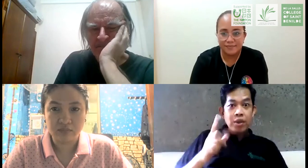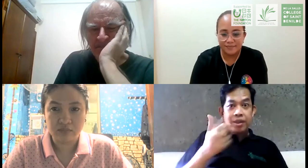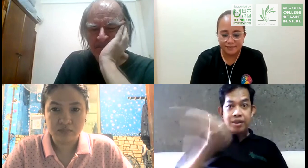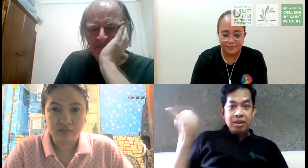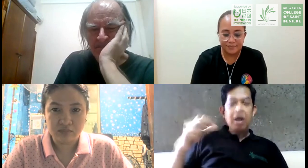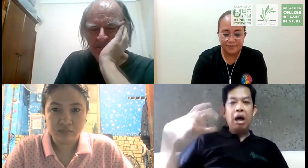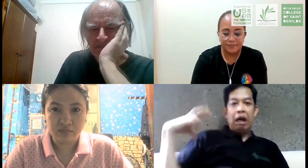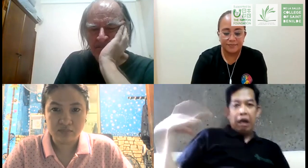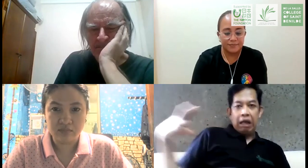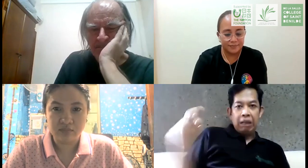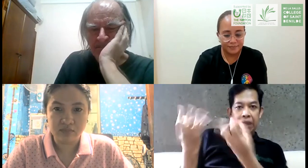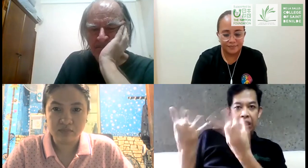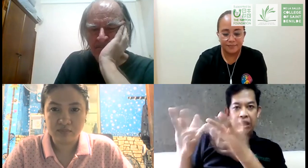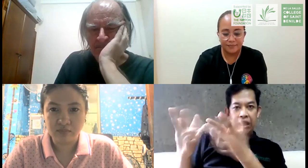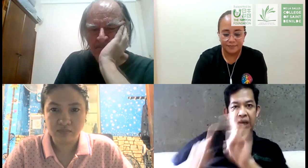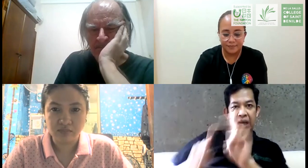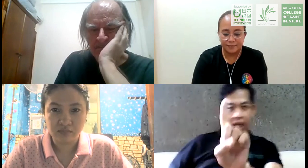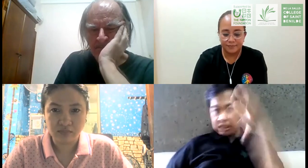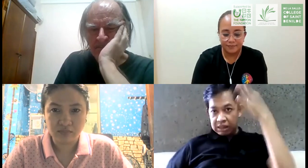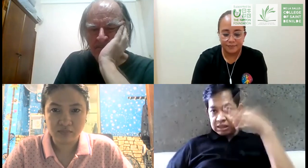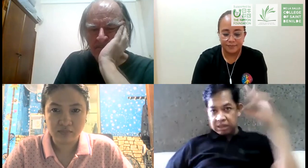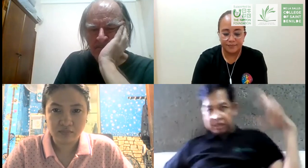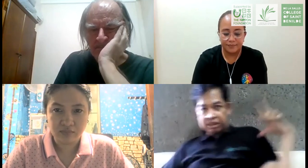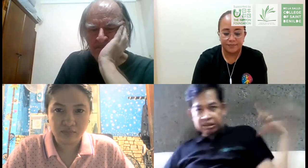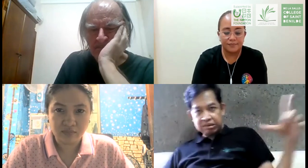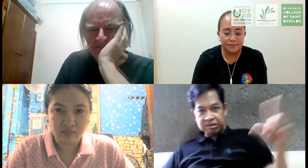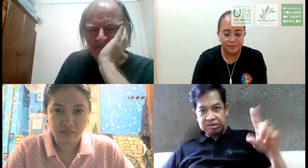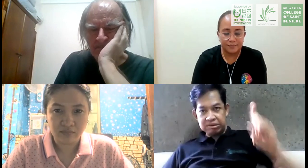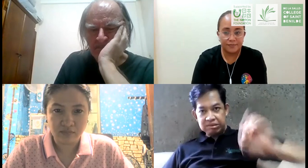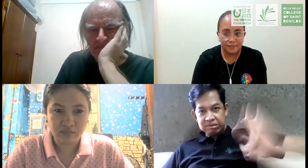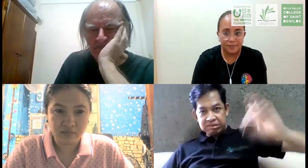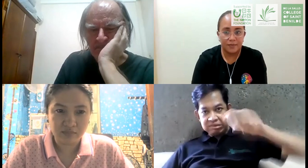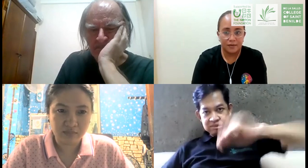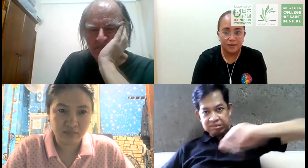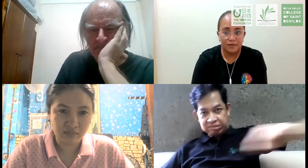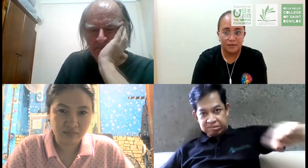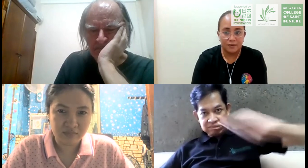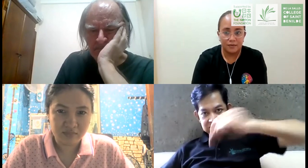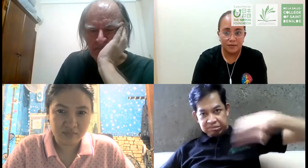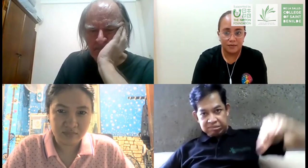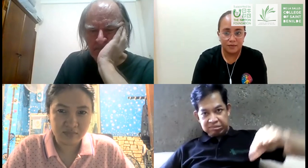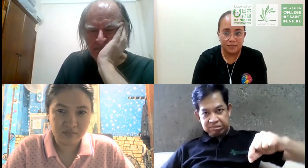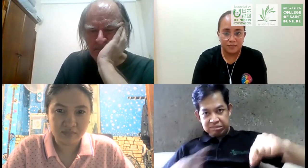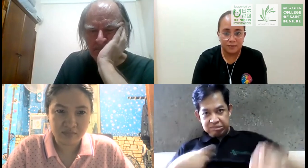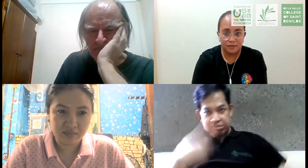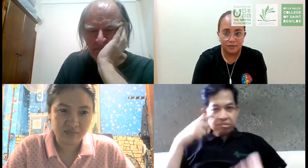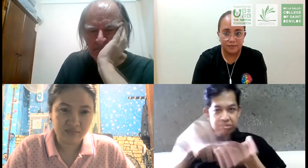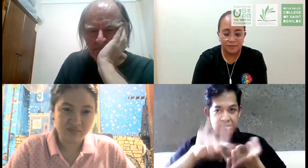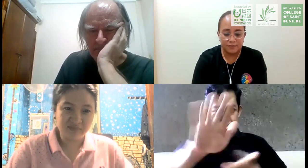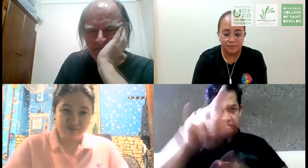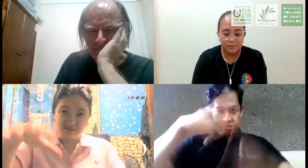someone who's right-handed, which is more dominant.